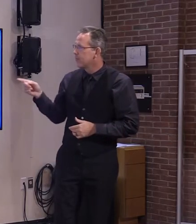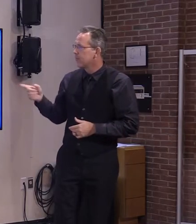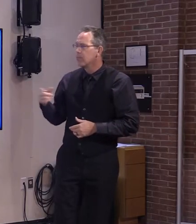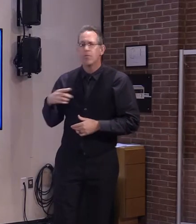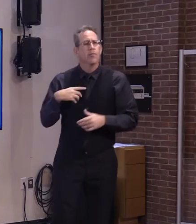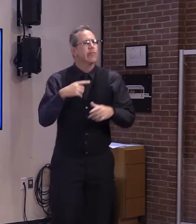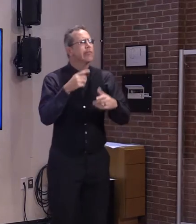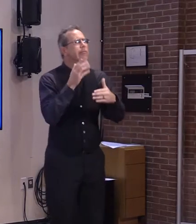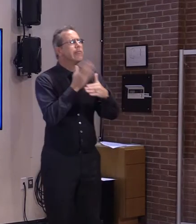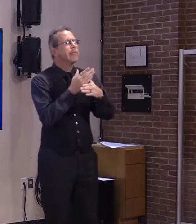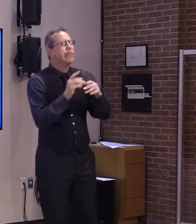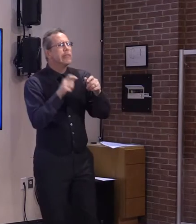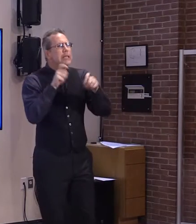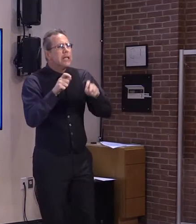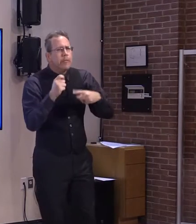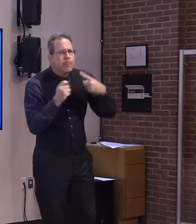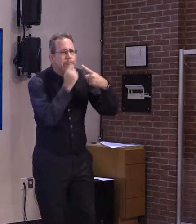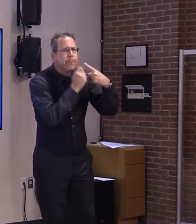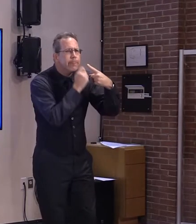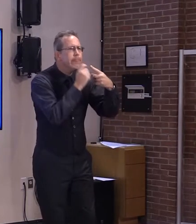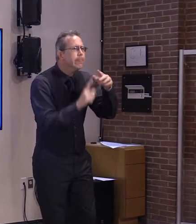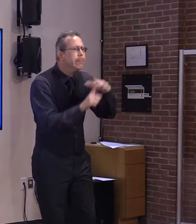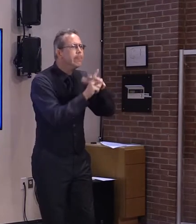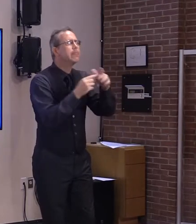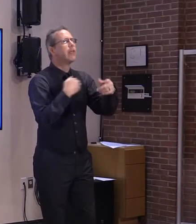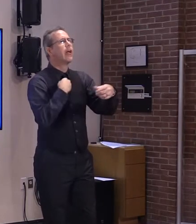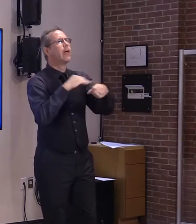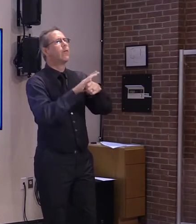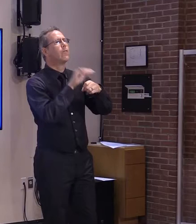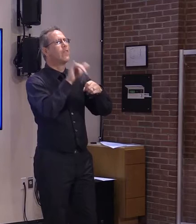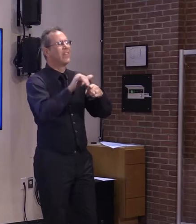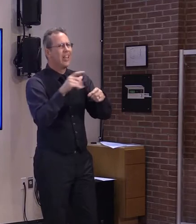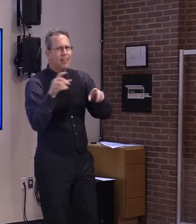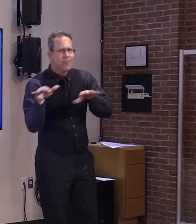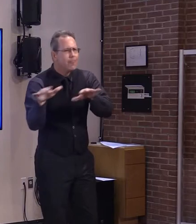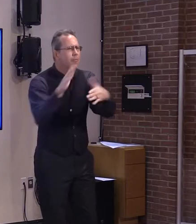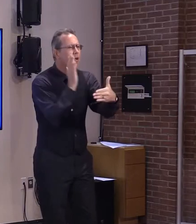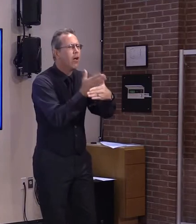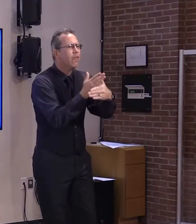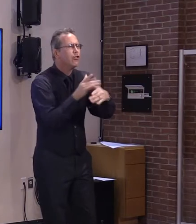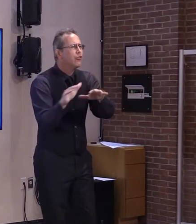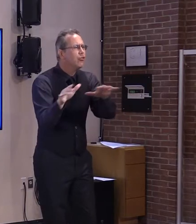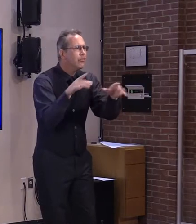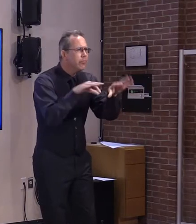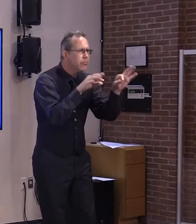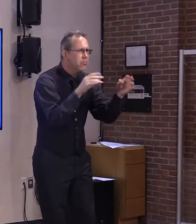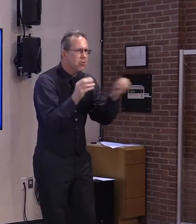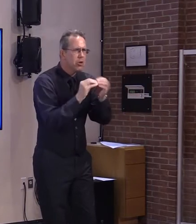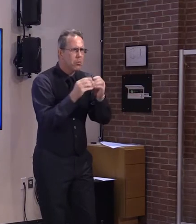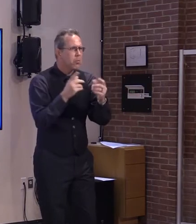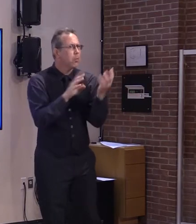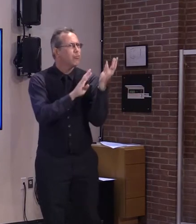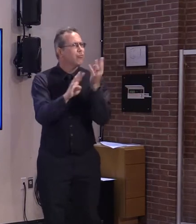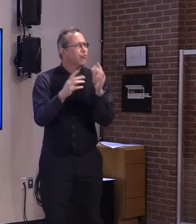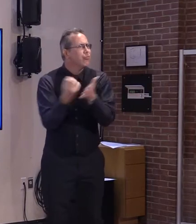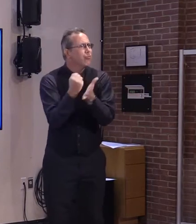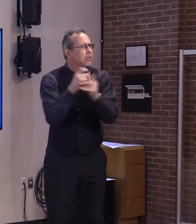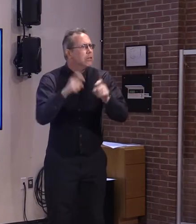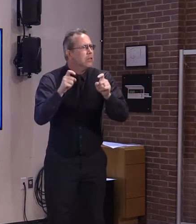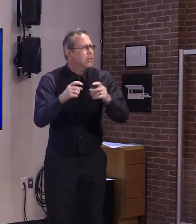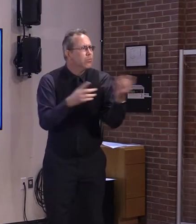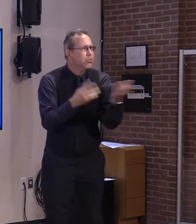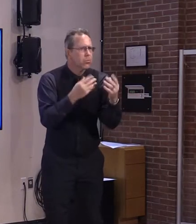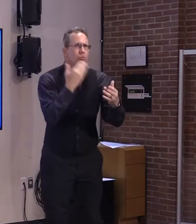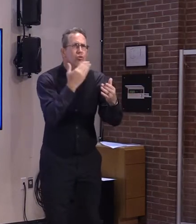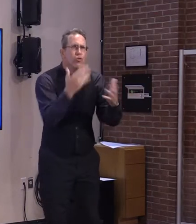the past week as well, and our test positivity rate remained relatively level during this period of time. So certainly we're doing more than enough testing